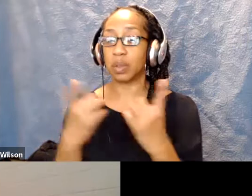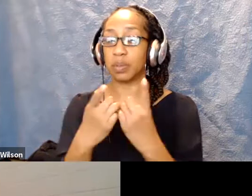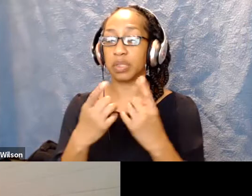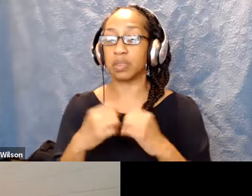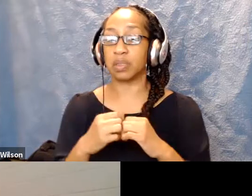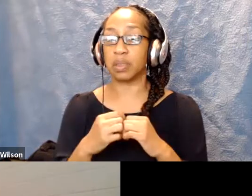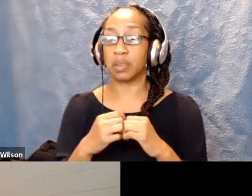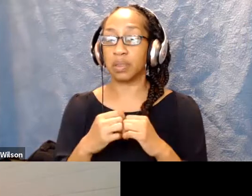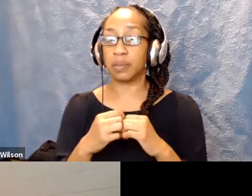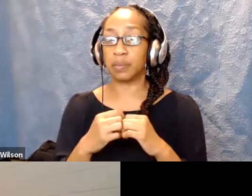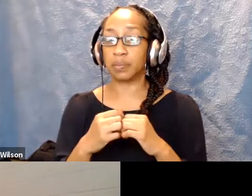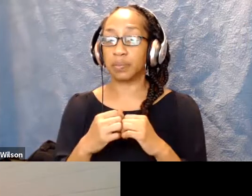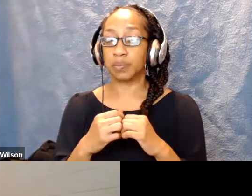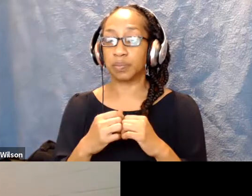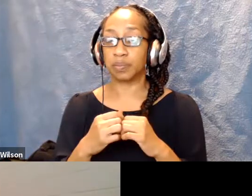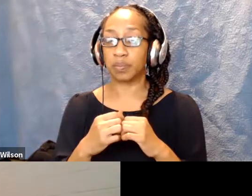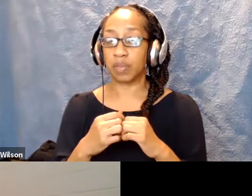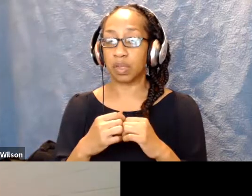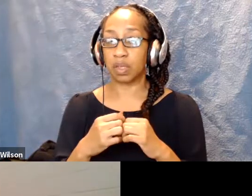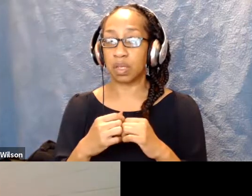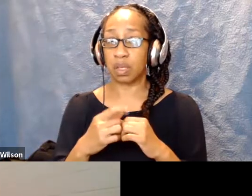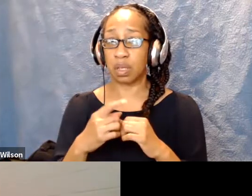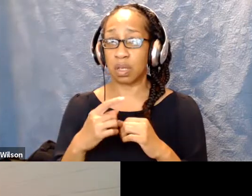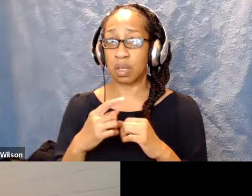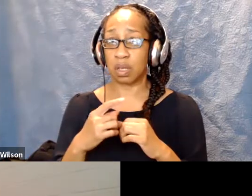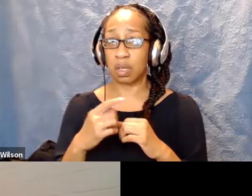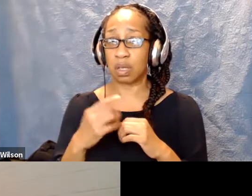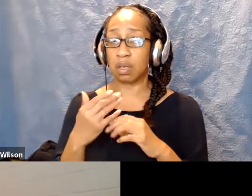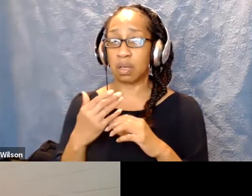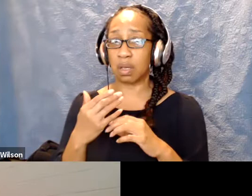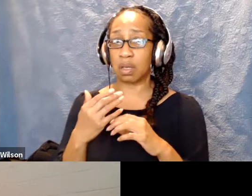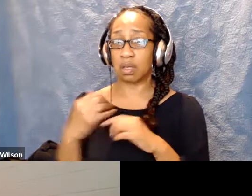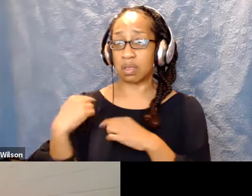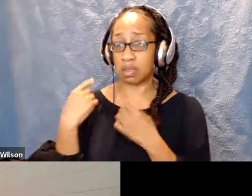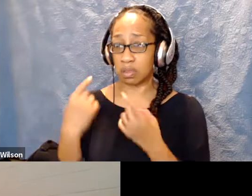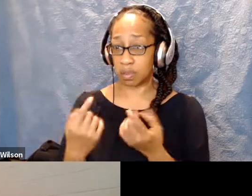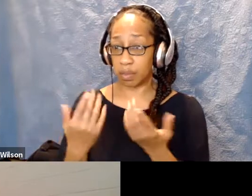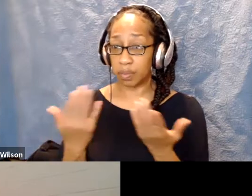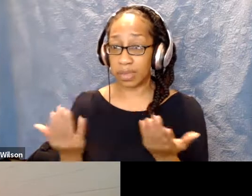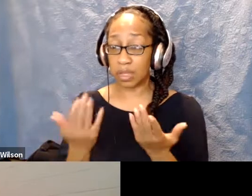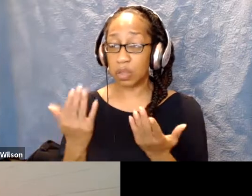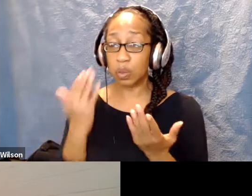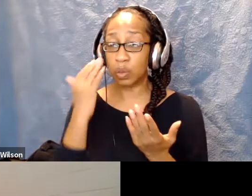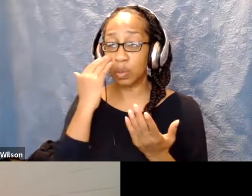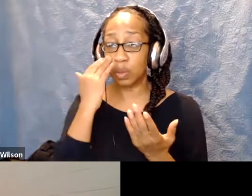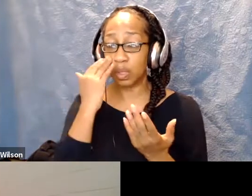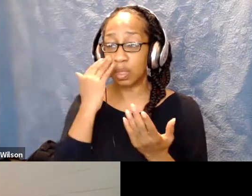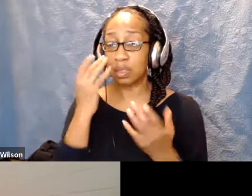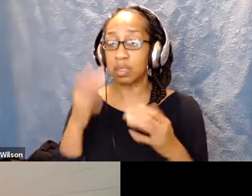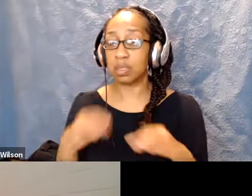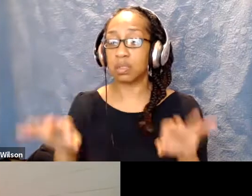And I think that since I've been here, we've realized that it's important